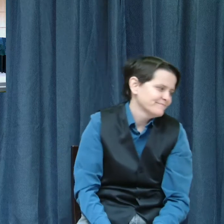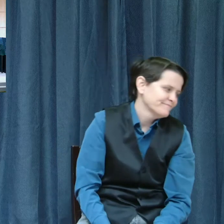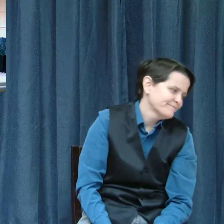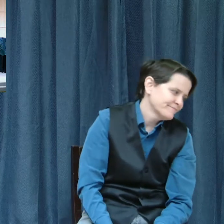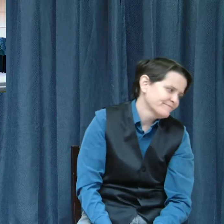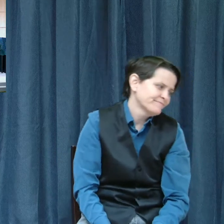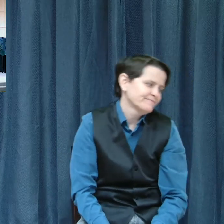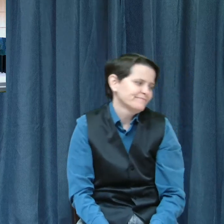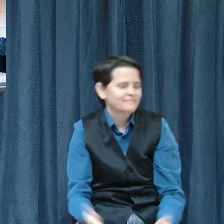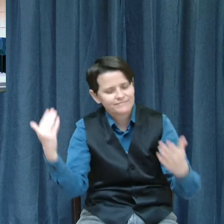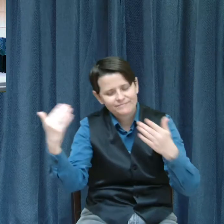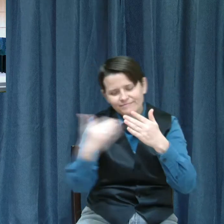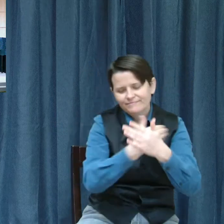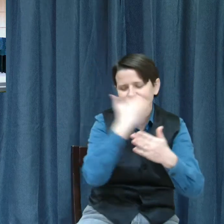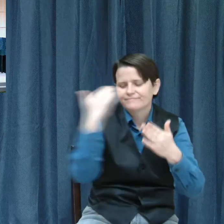It's a new